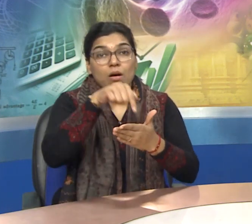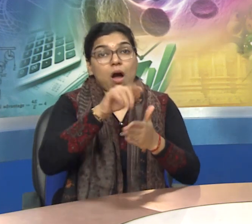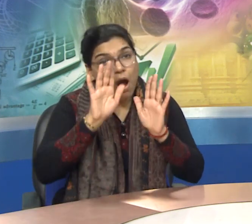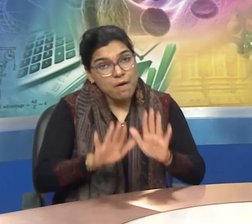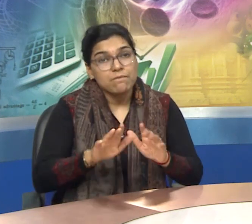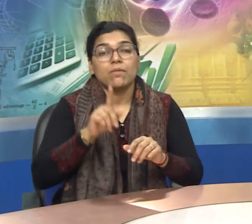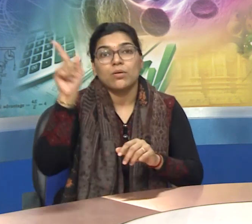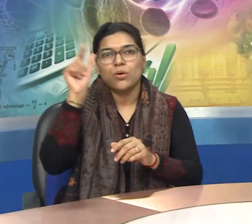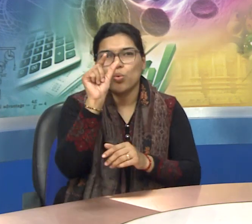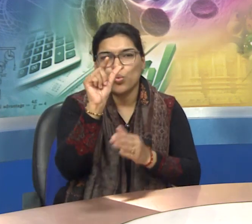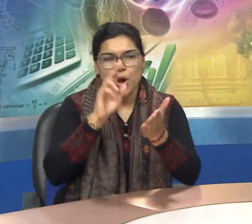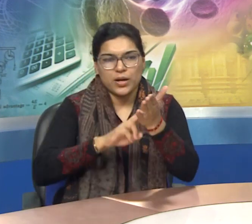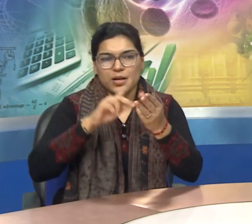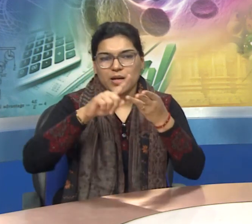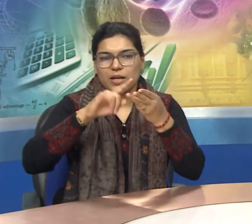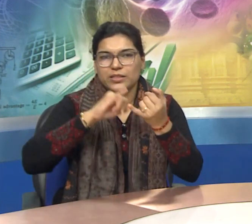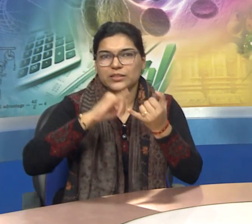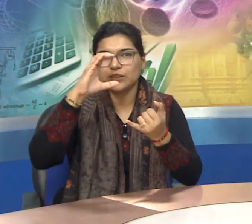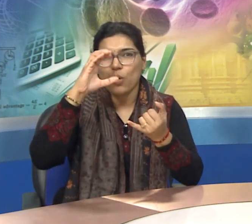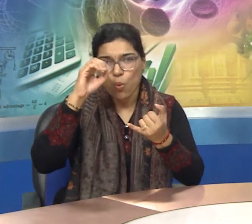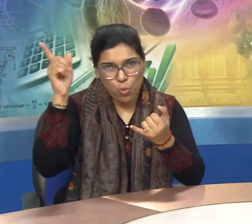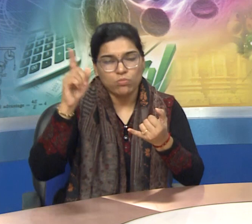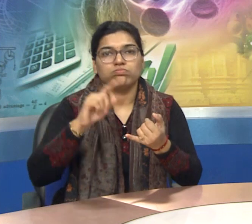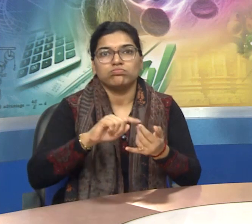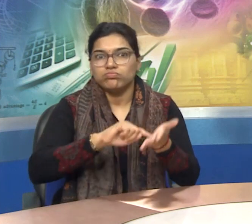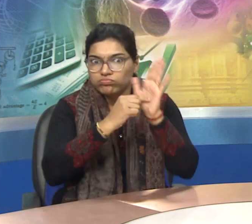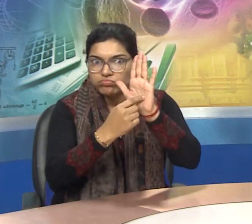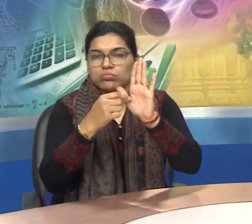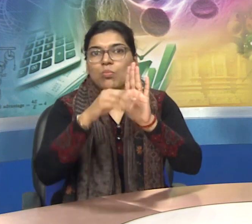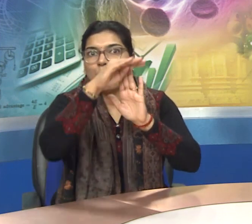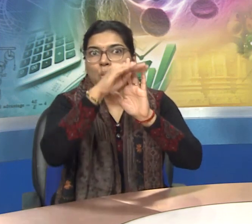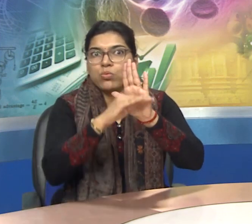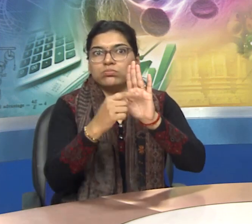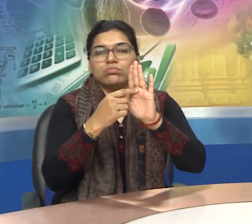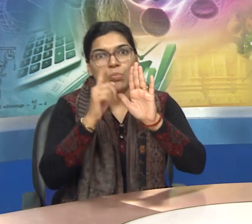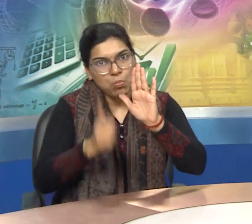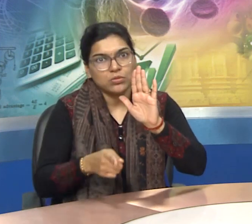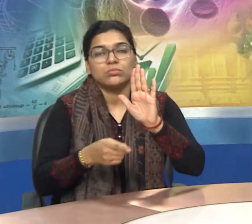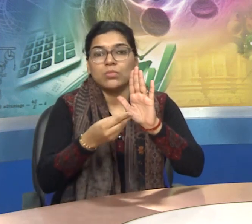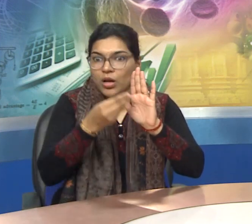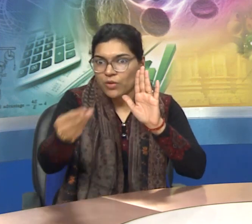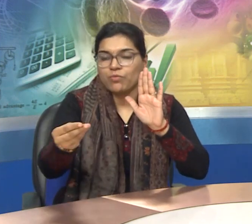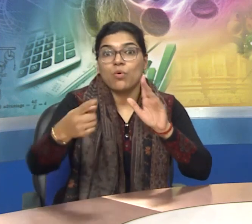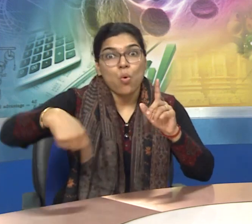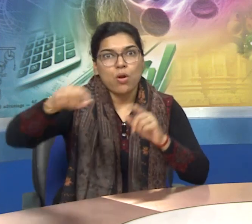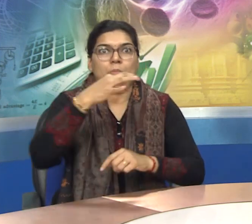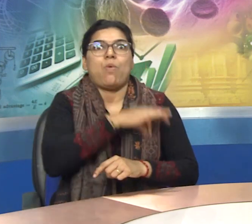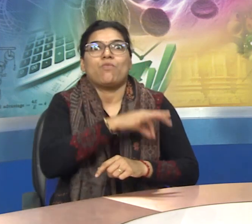Briefly, enumerate the functions of a public library as mentioned in